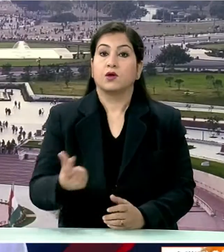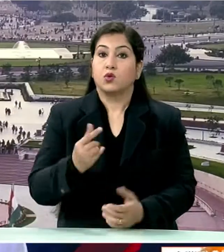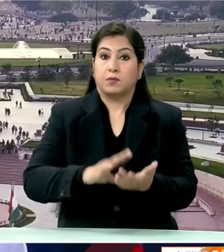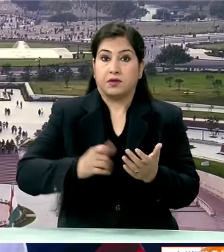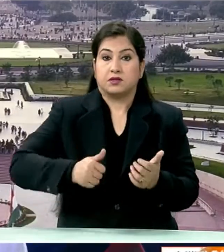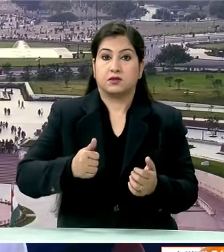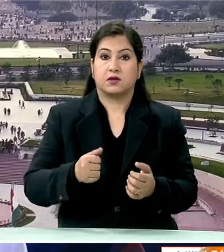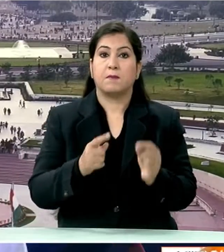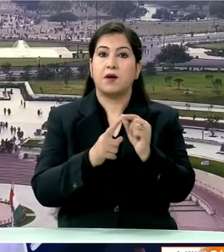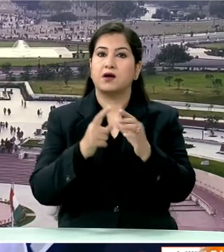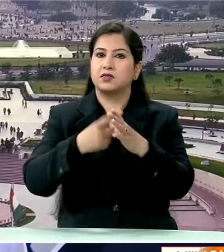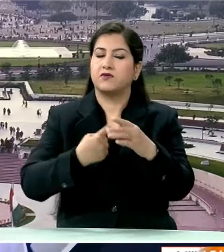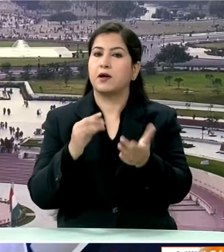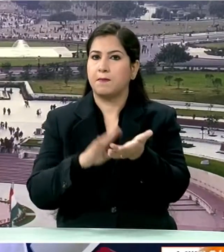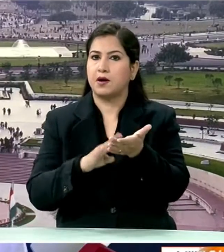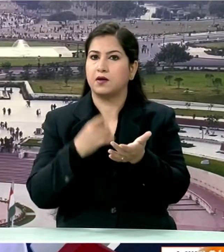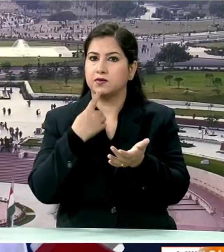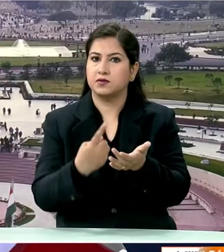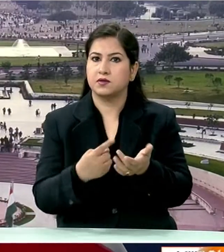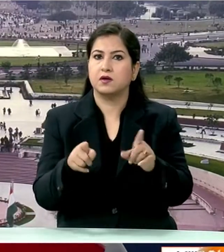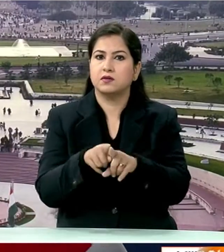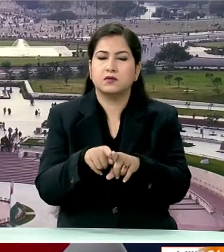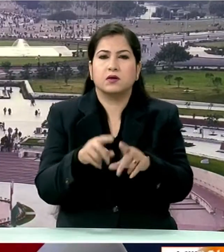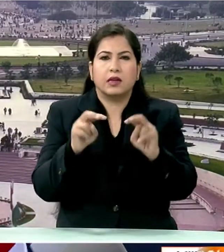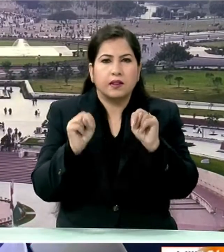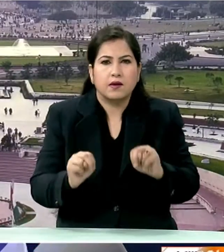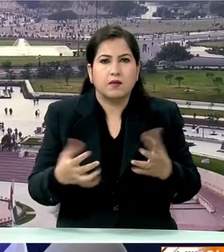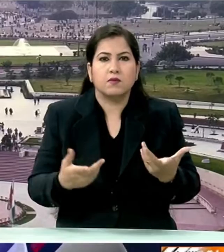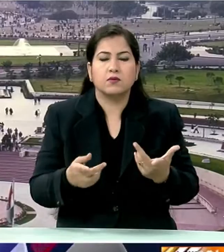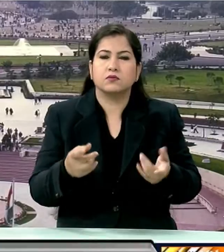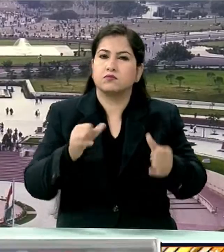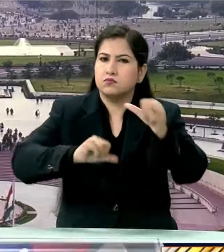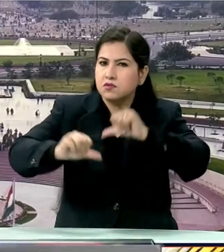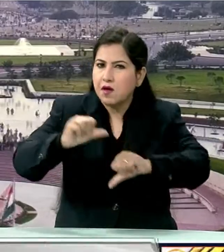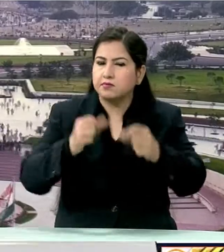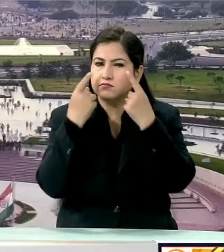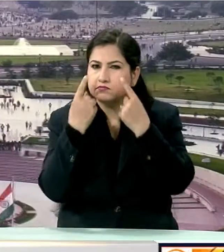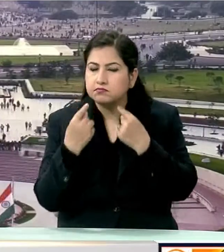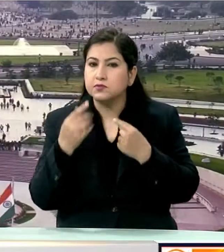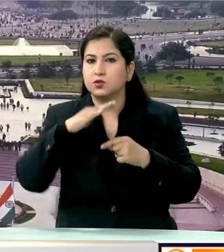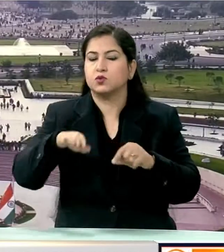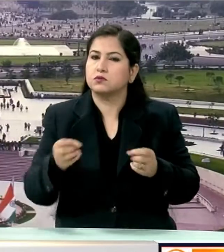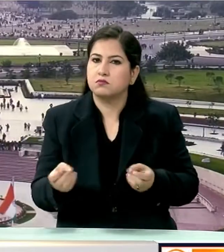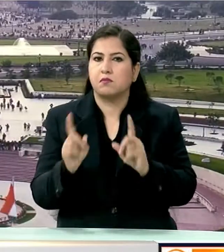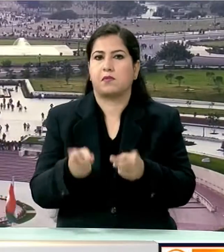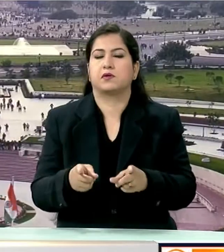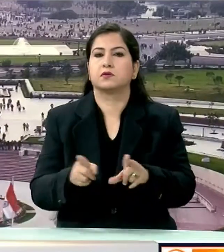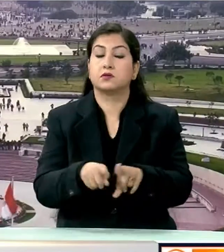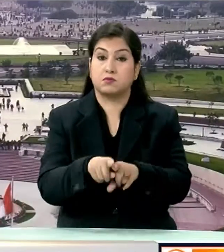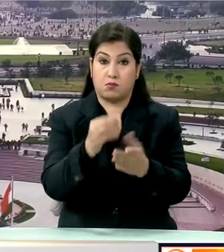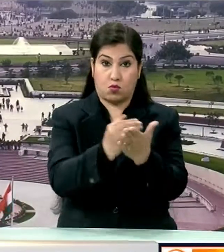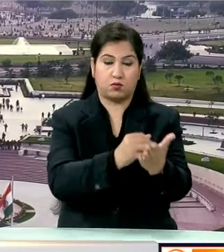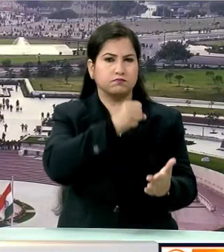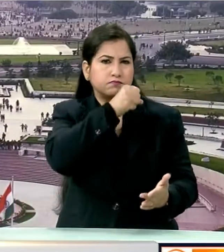Union Minister Prakash Javadekar on Monday emphasized upon the need to promote science and innovation among students. Speaking at a